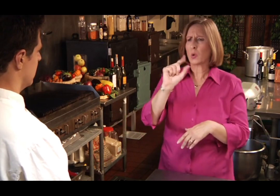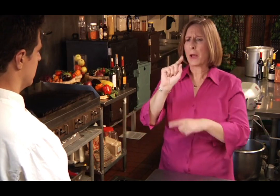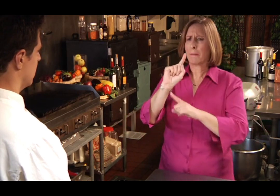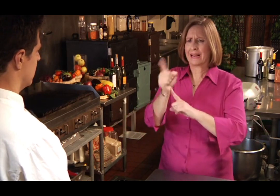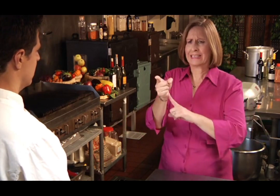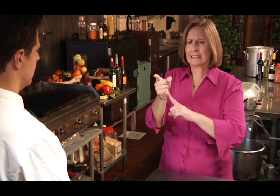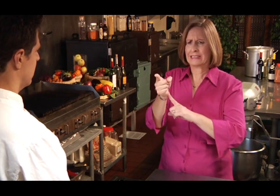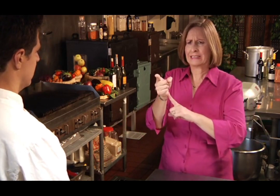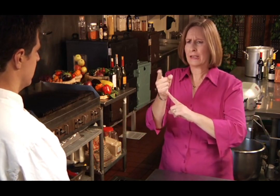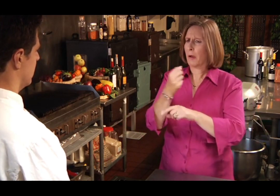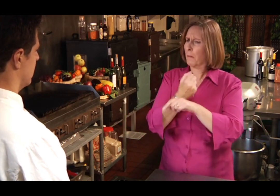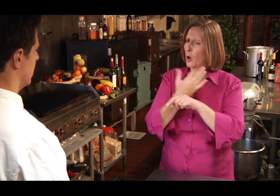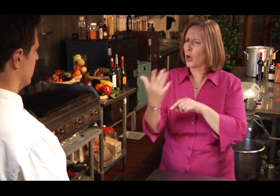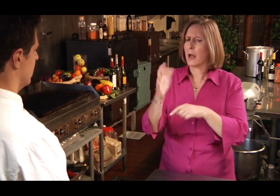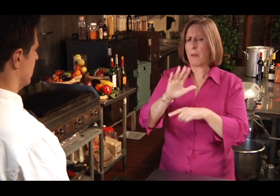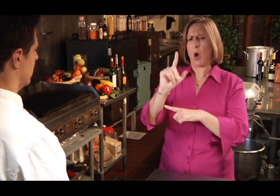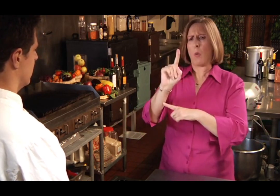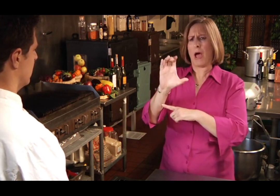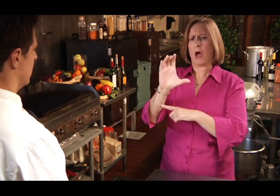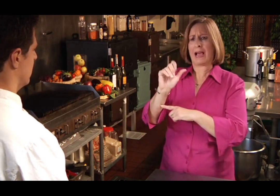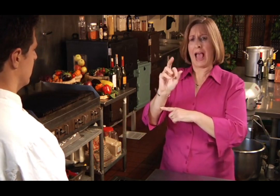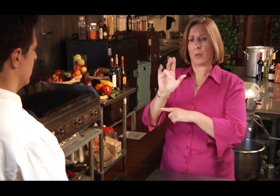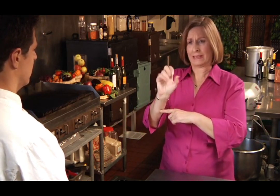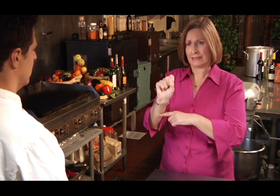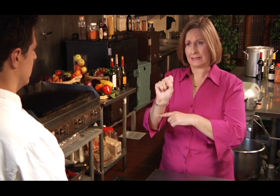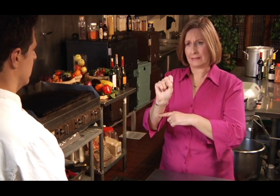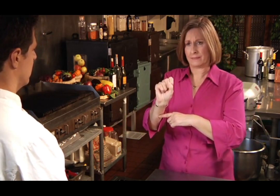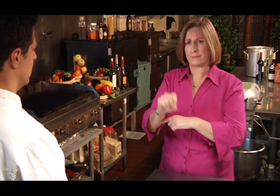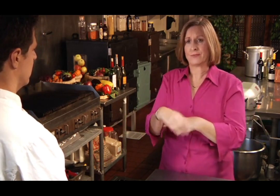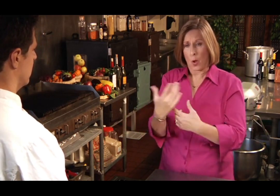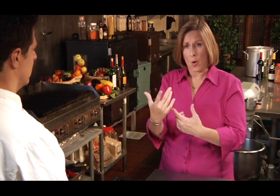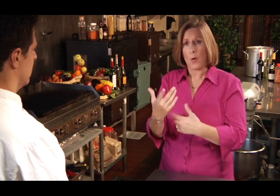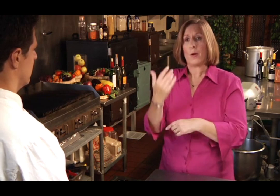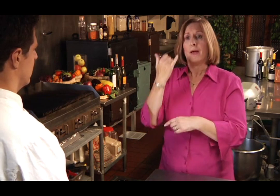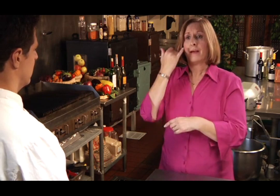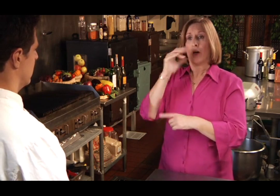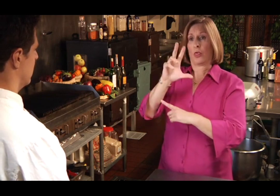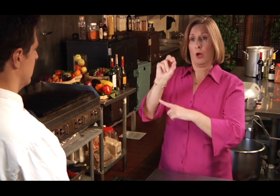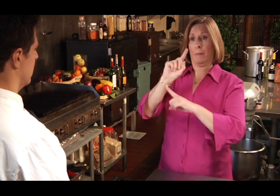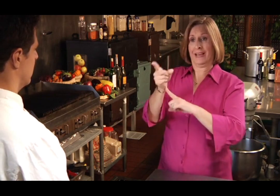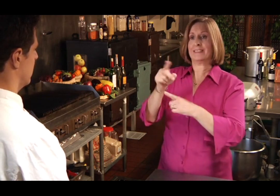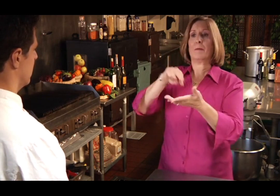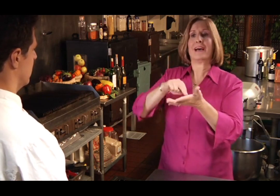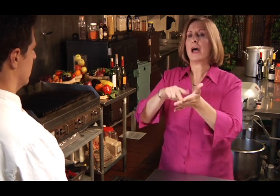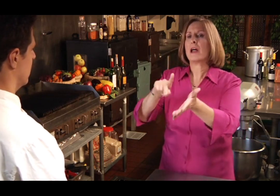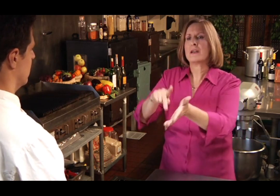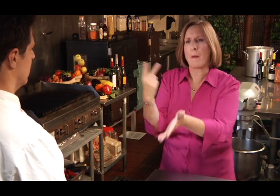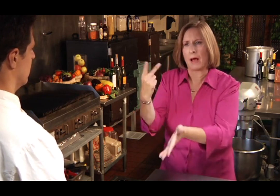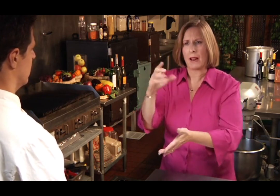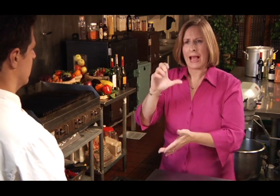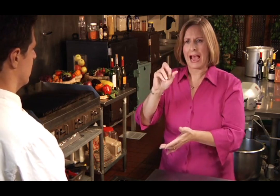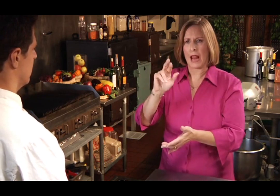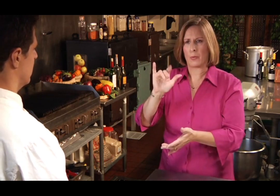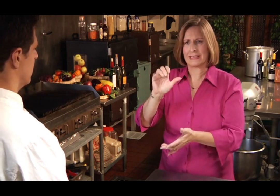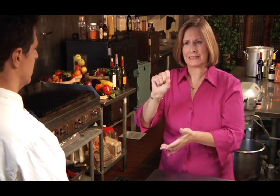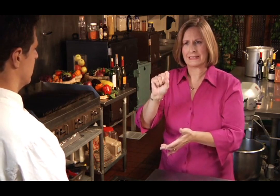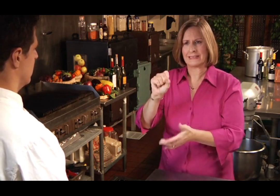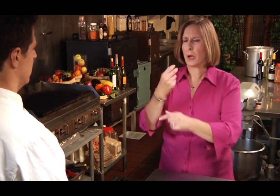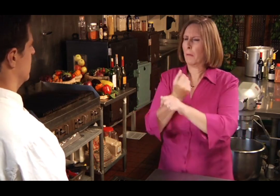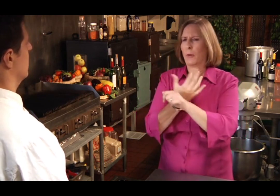minutes per mile, a person burns about 100 calories. With 30 minutes of brisk walking, that person will burn about